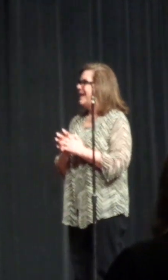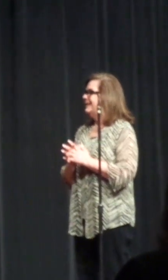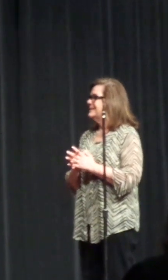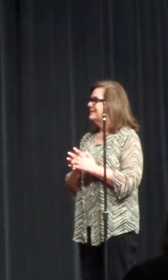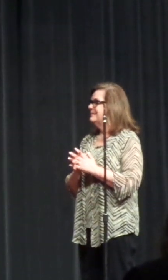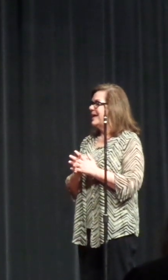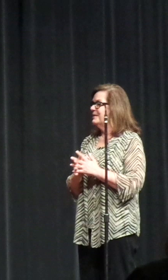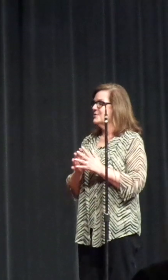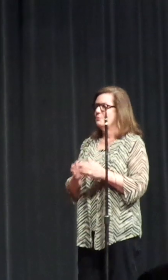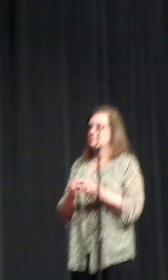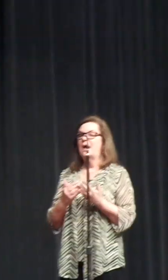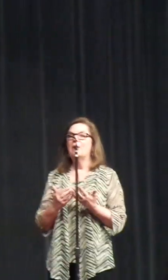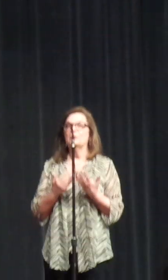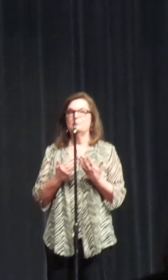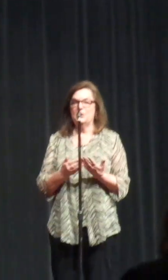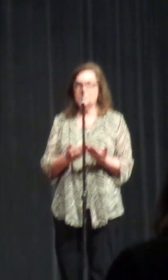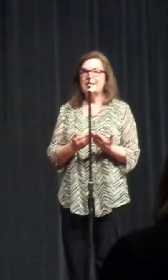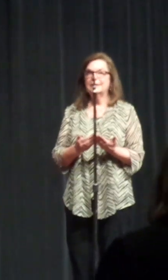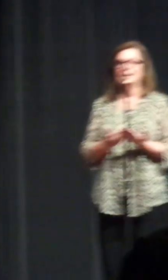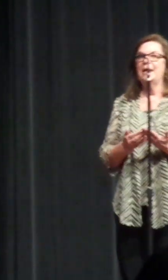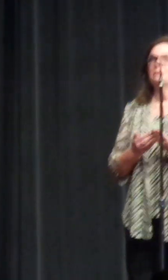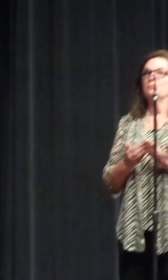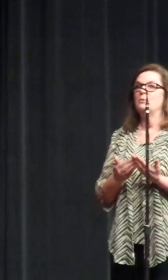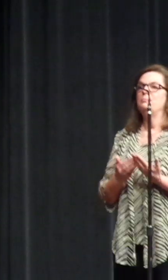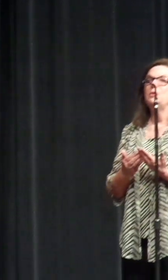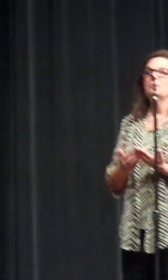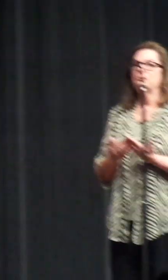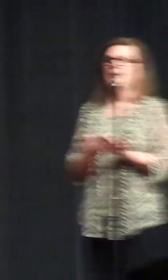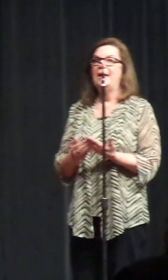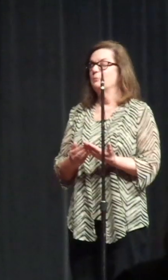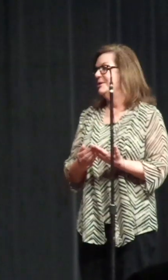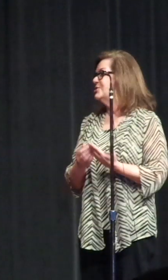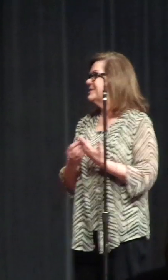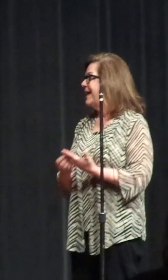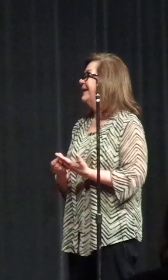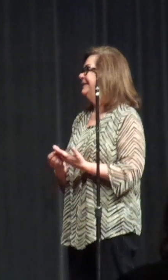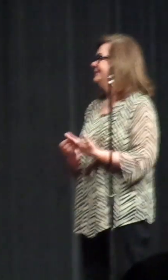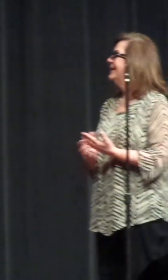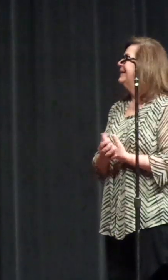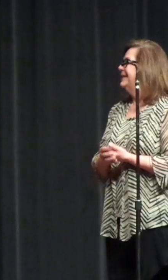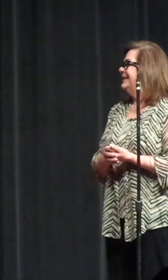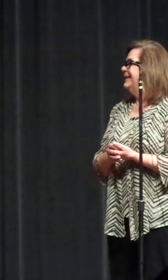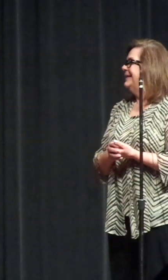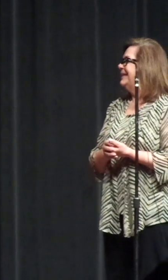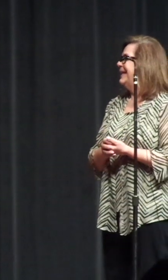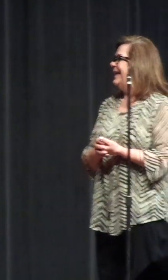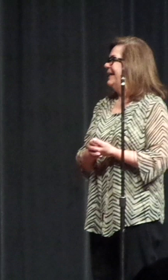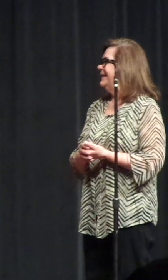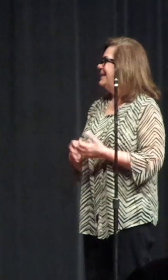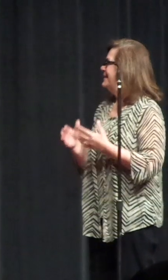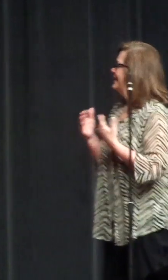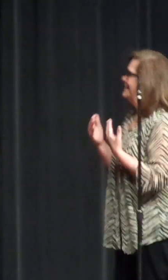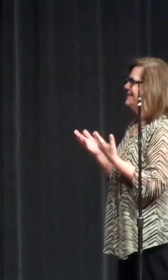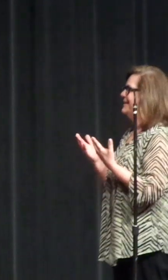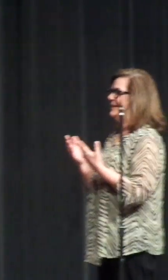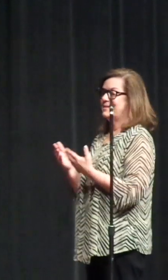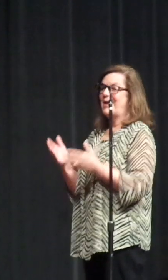And that is through the power of music and through a beautiful language, sign. And it's